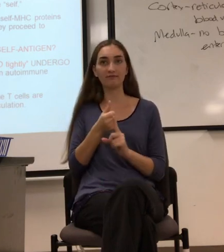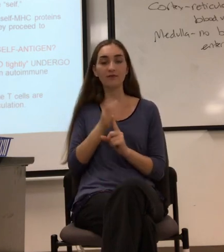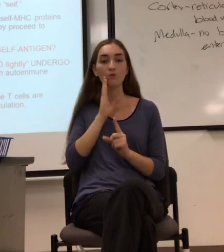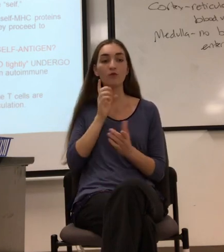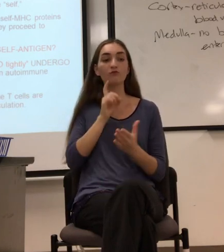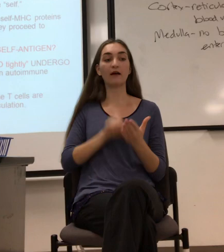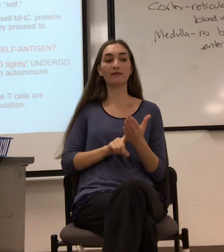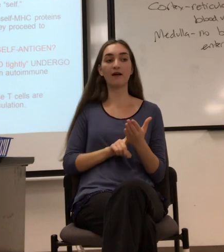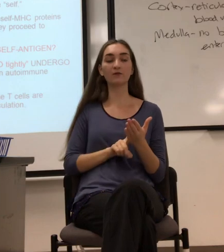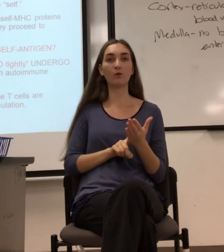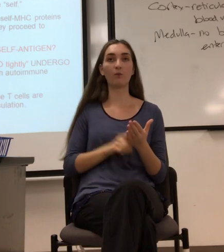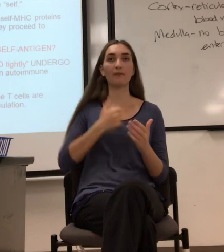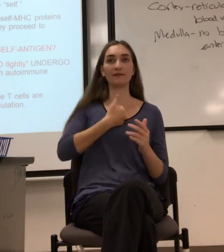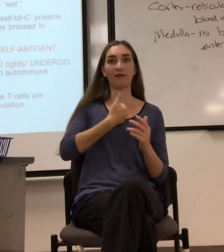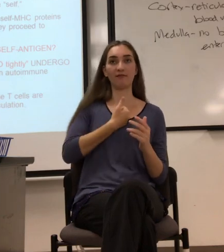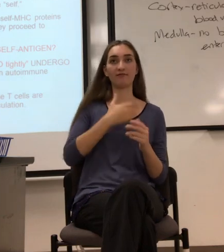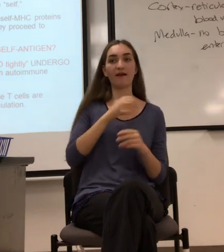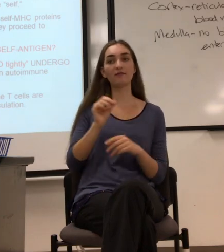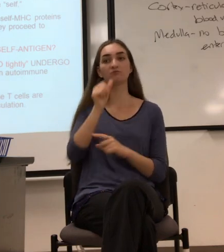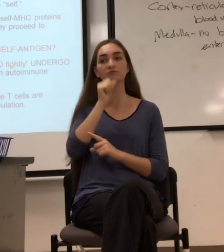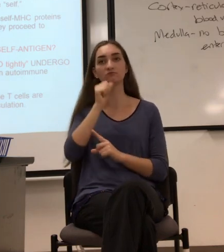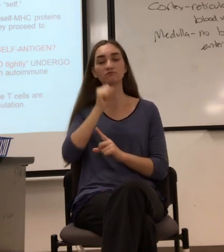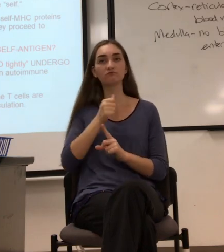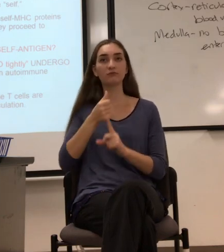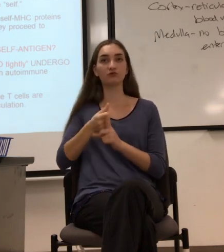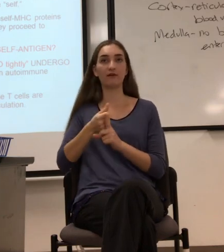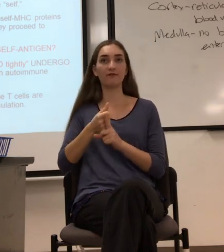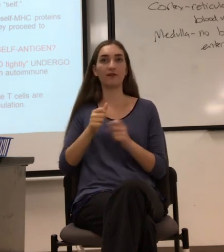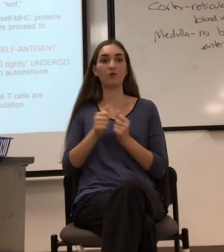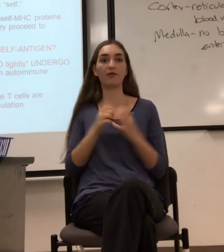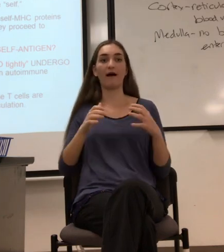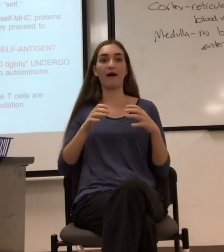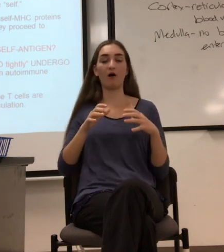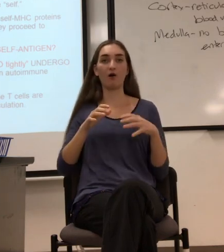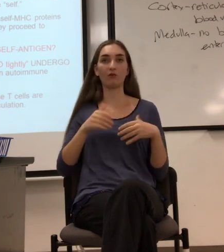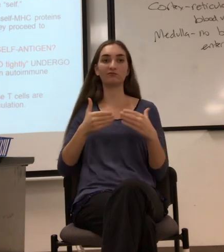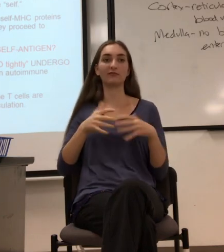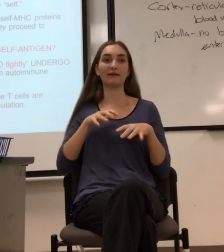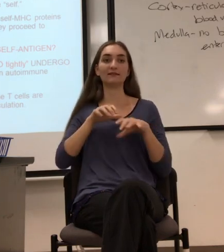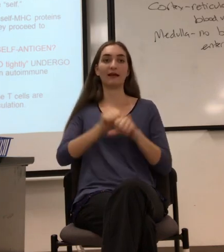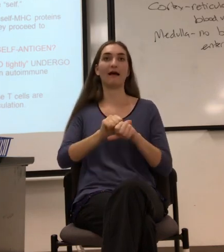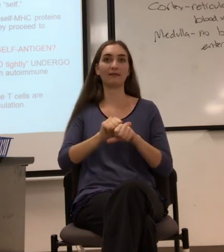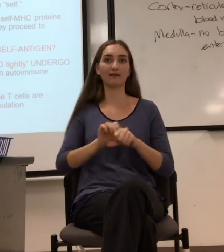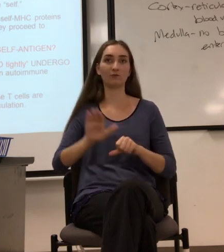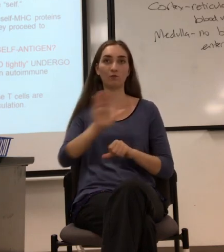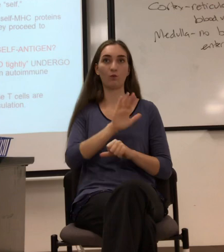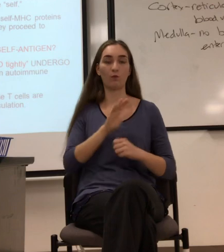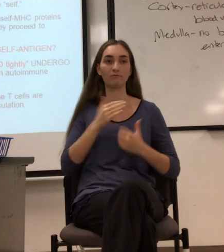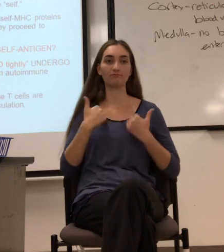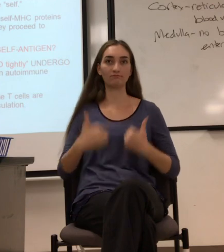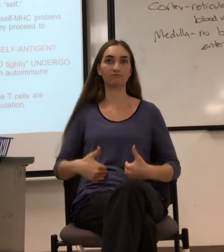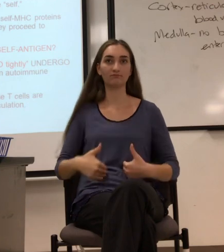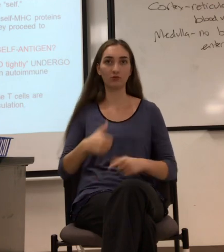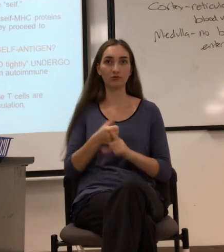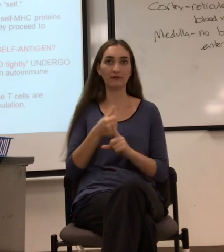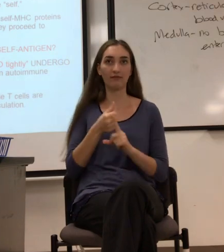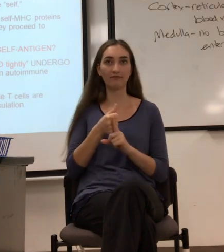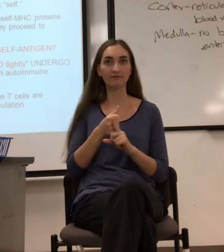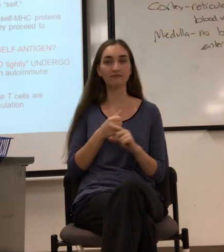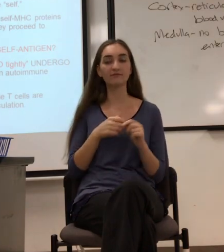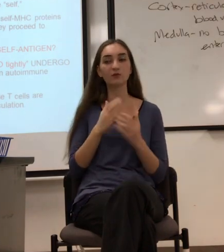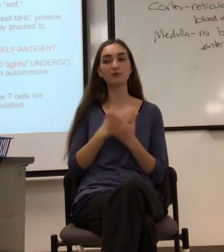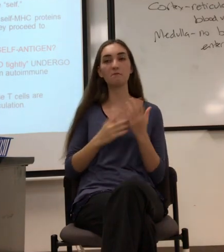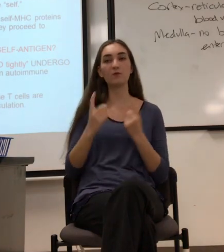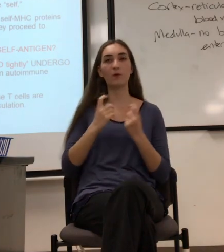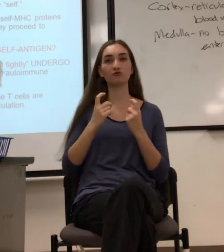without activating yourself to attack yourself. Well, here's the questions that I think you should ask yourself.